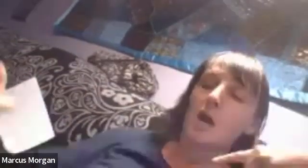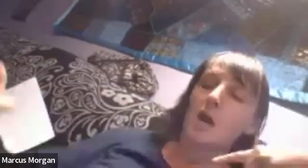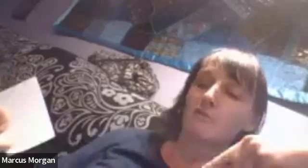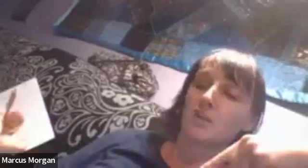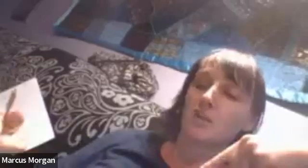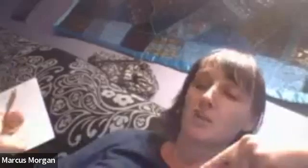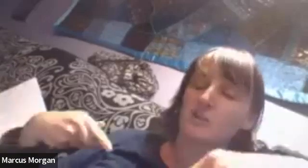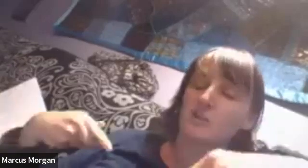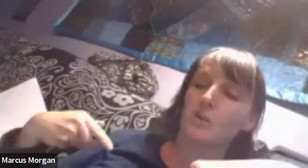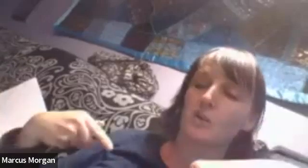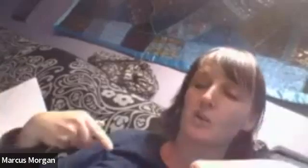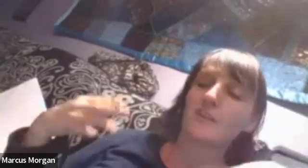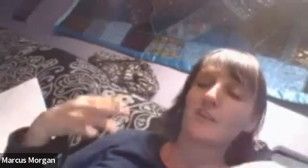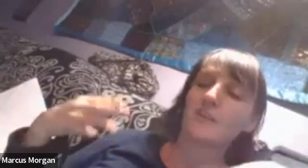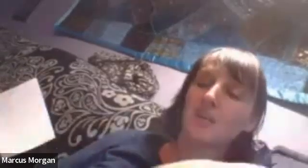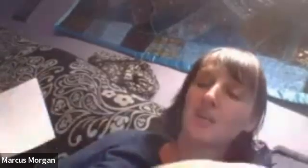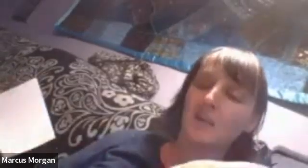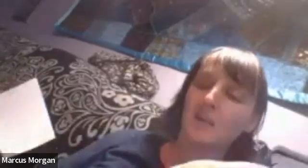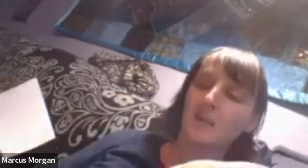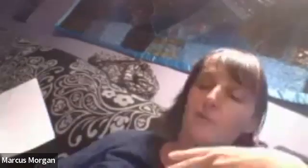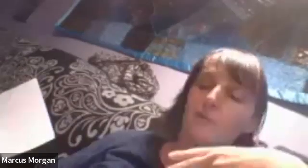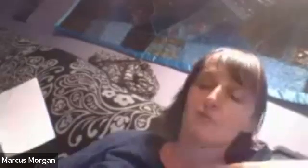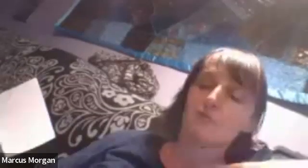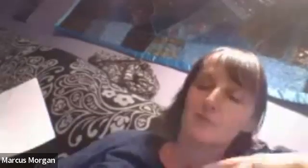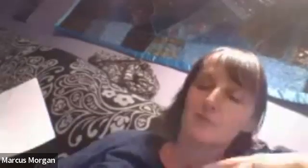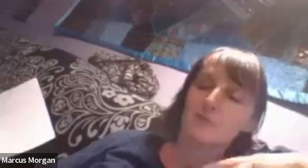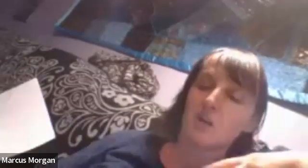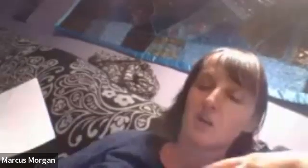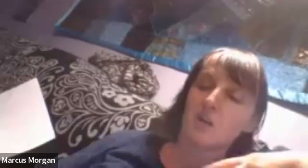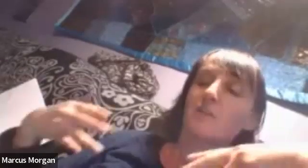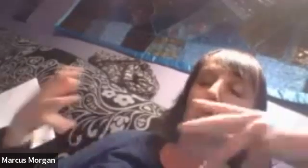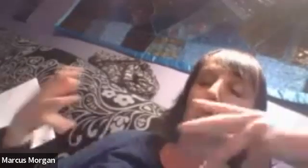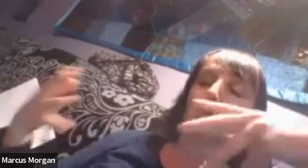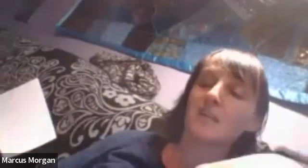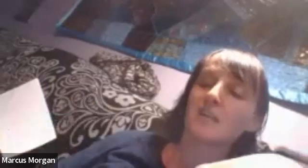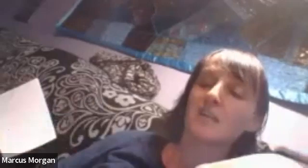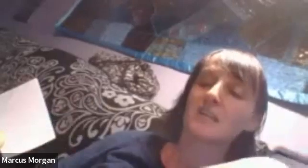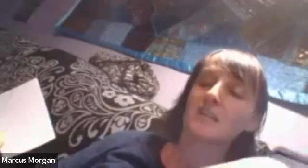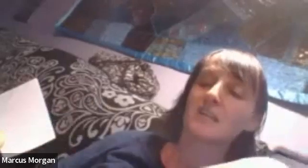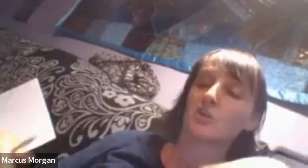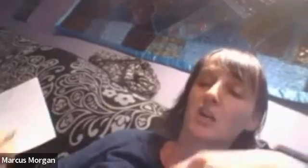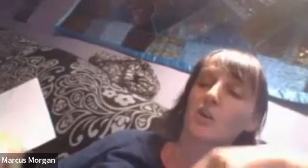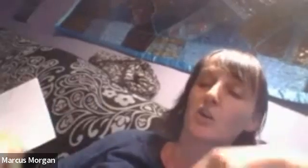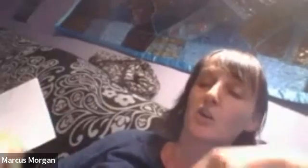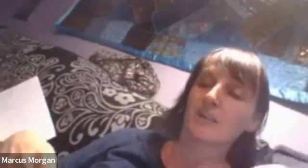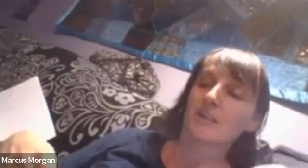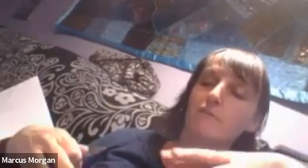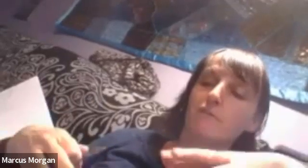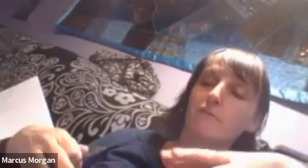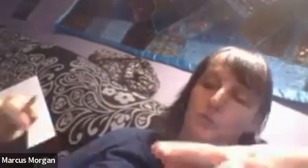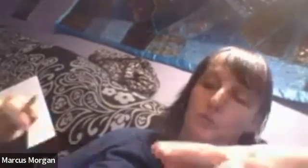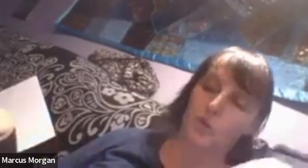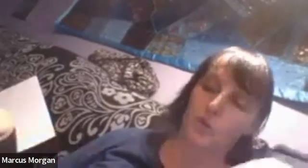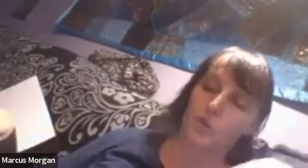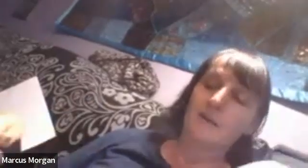for if this Omicron variant takes off and in the new year, hopefully we'll get through Christmas first, but if in the new year they decide to try and